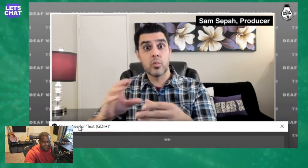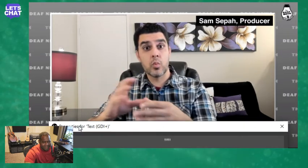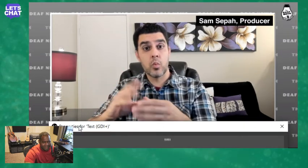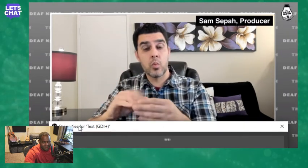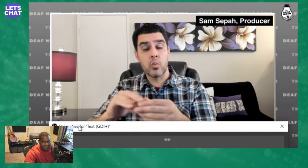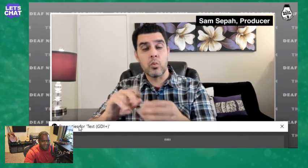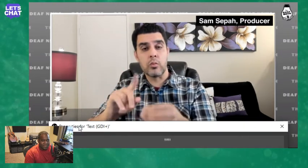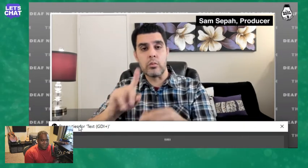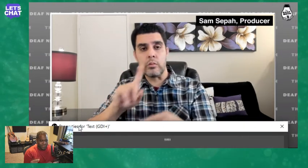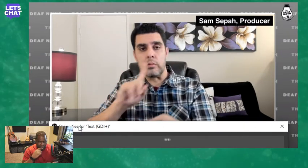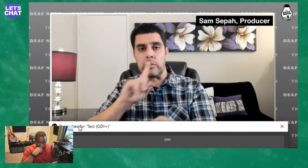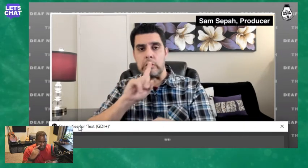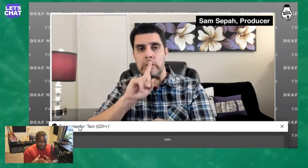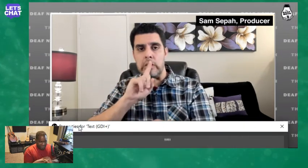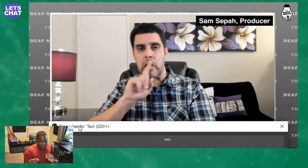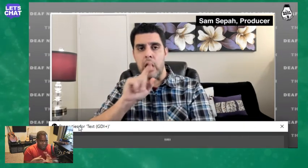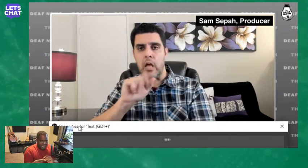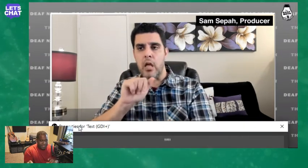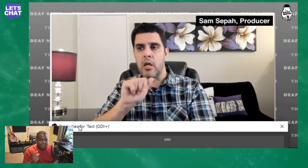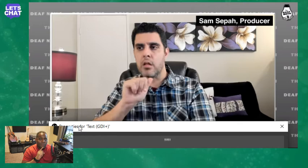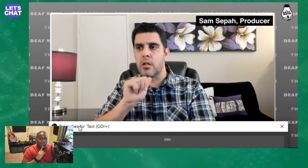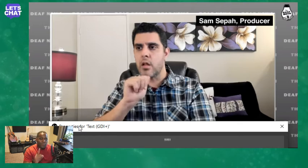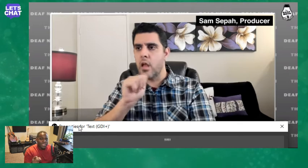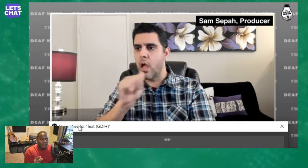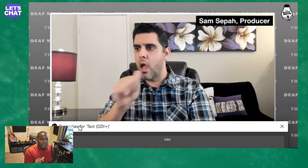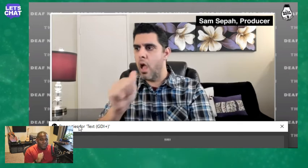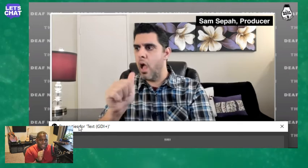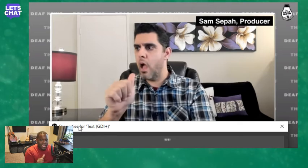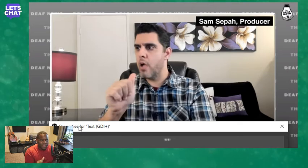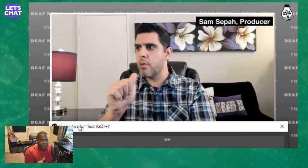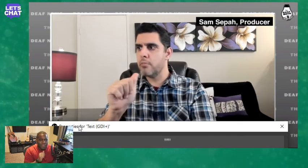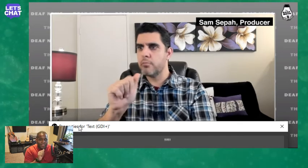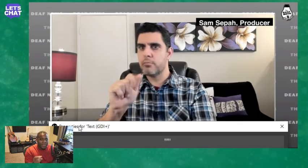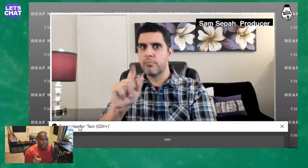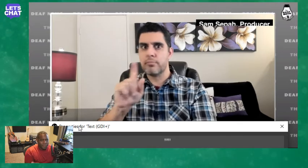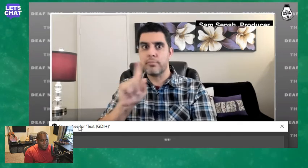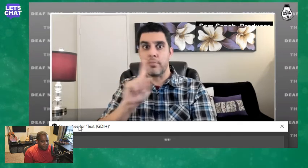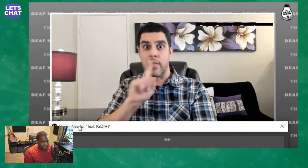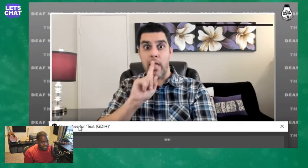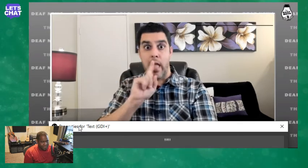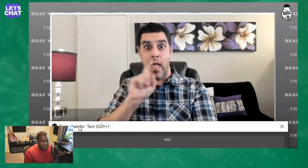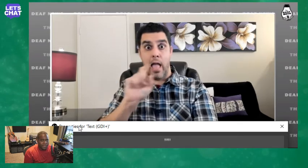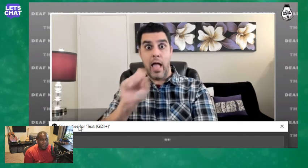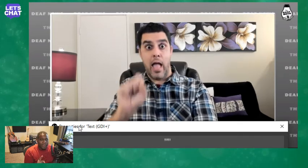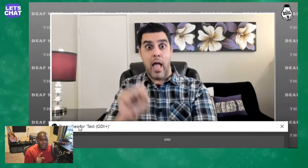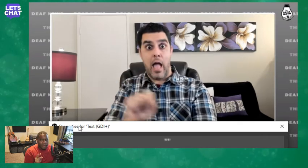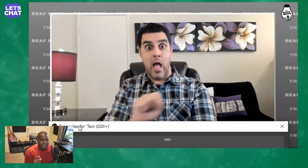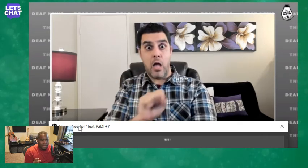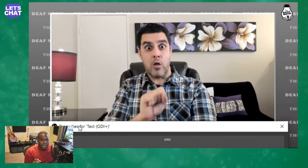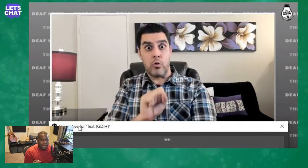yet. So stories, real, not. So these are not real stories.